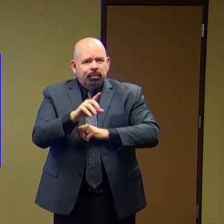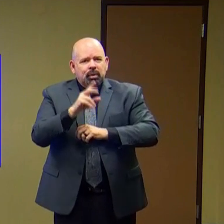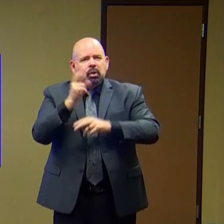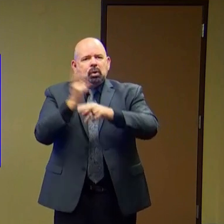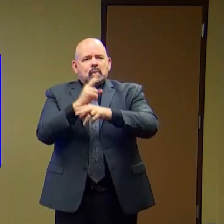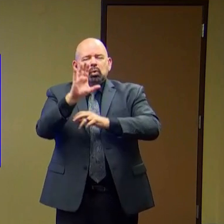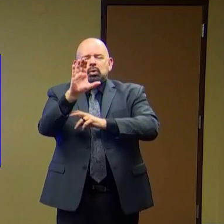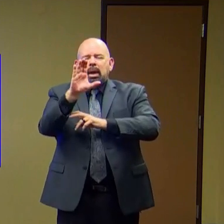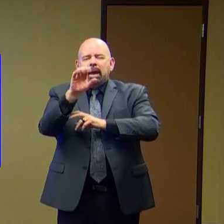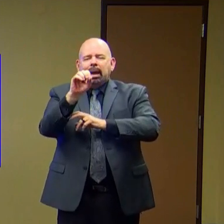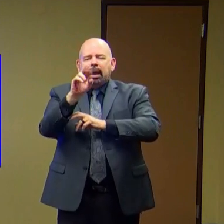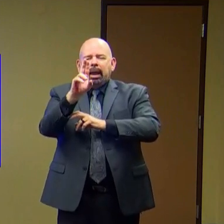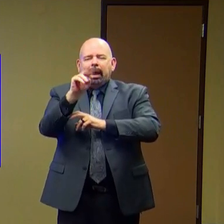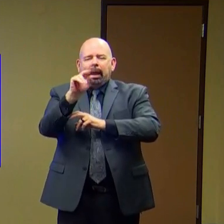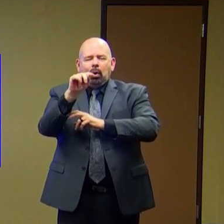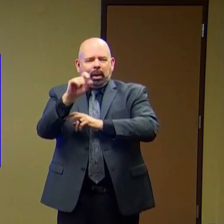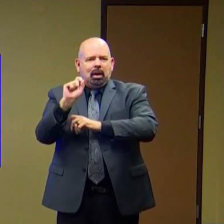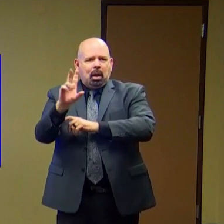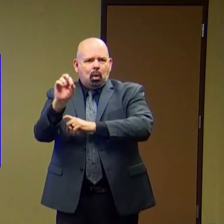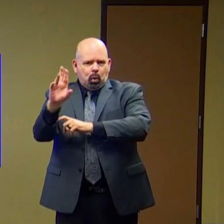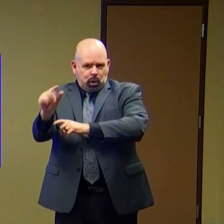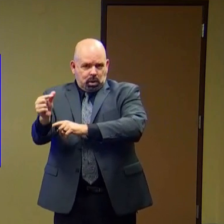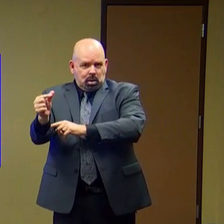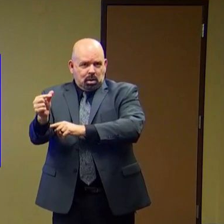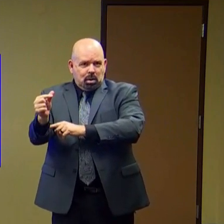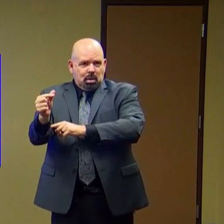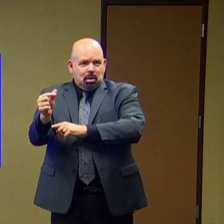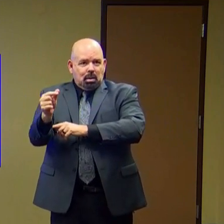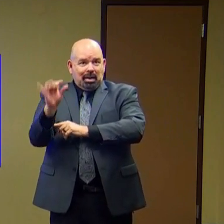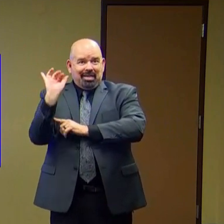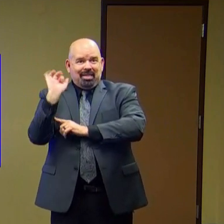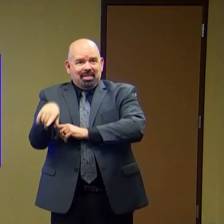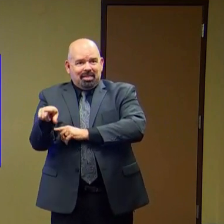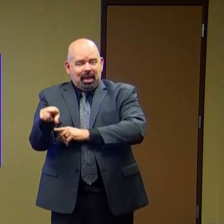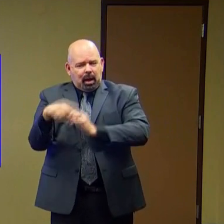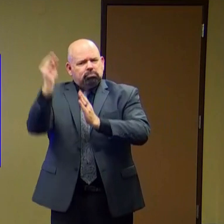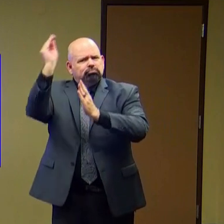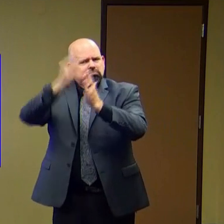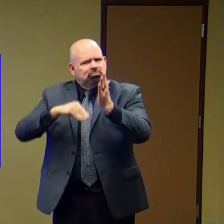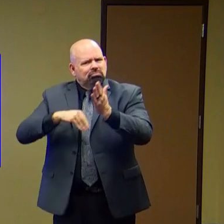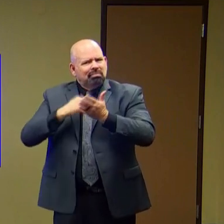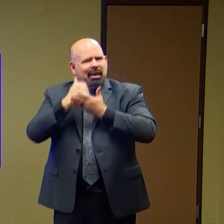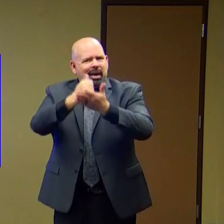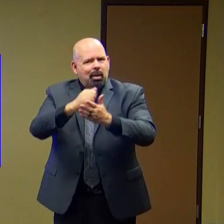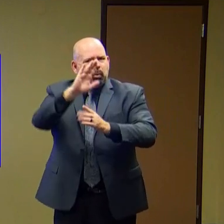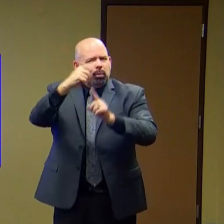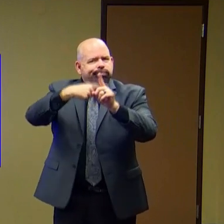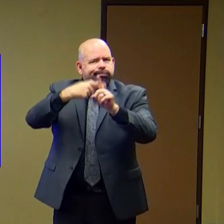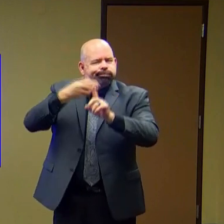apply for that housing assistance. And that is still available from us locally.